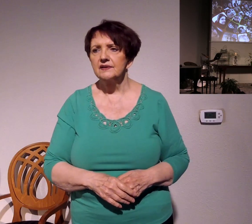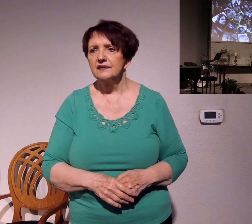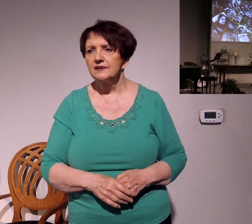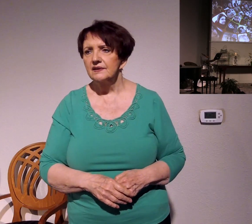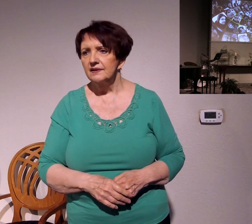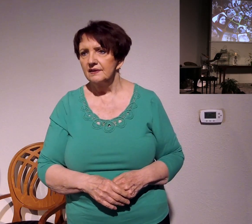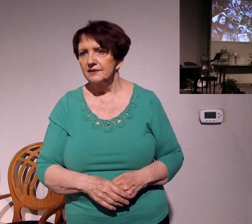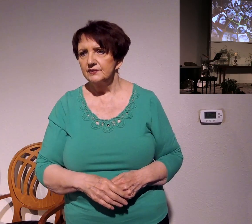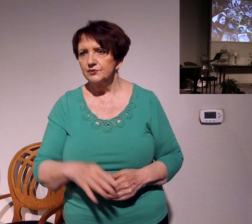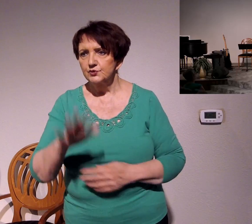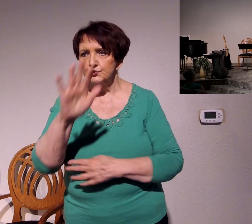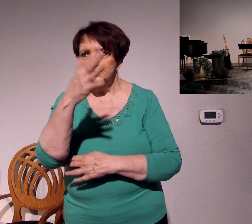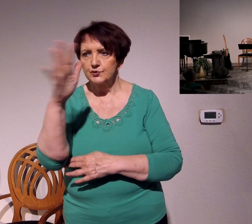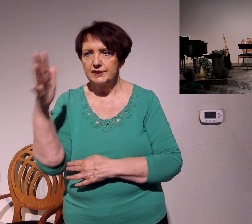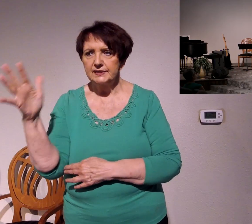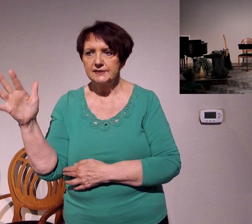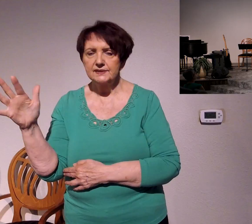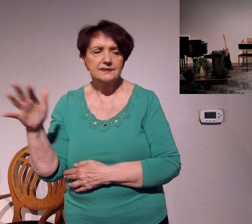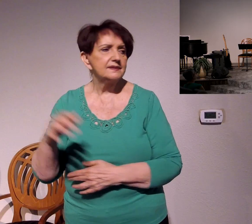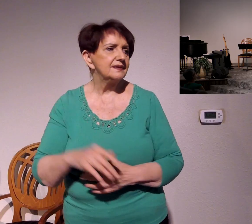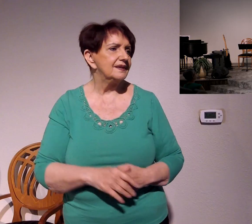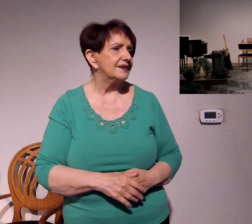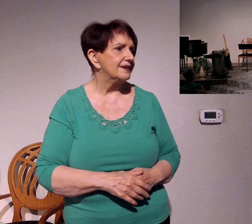Love. Wait.